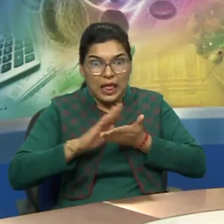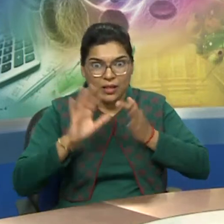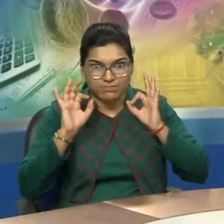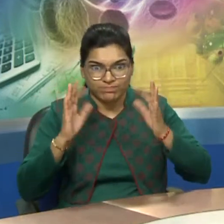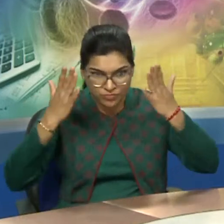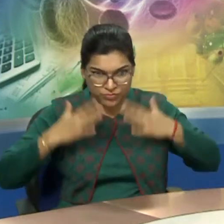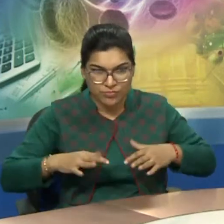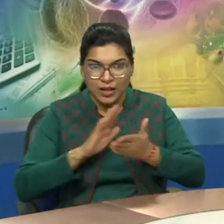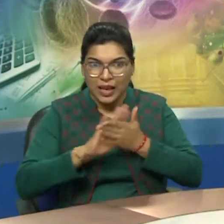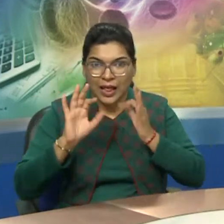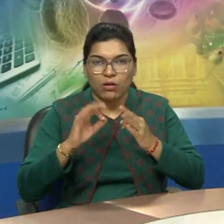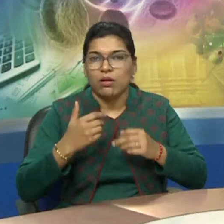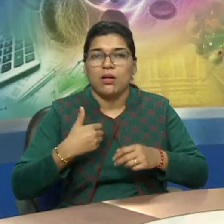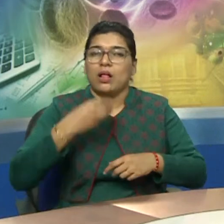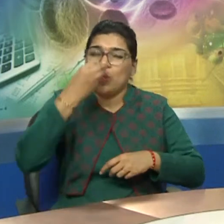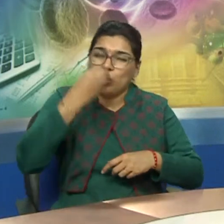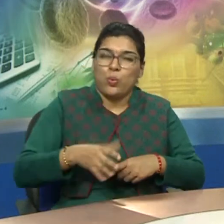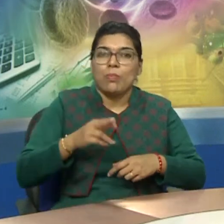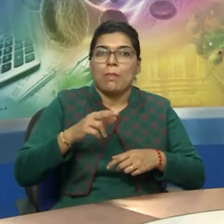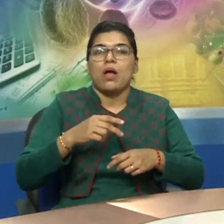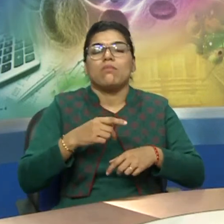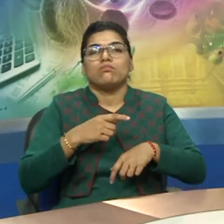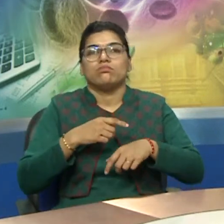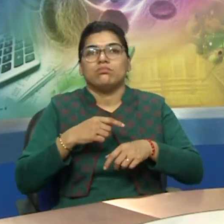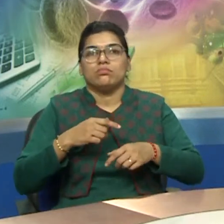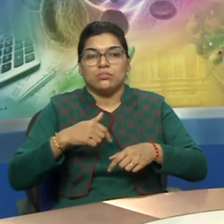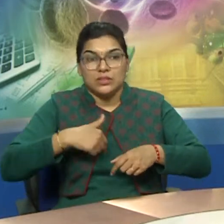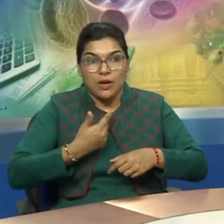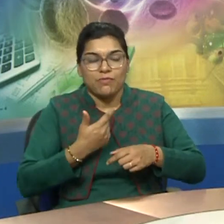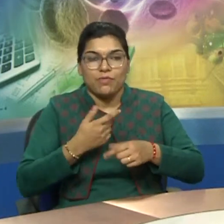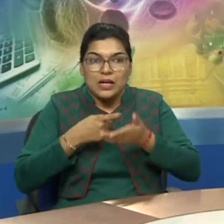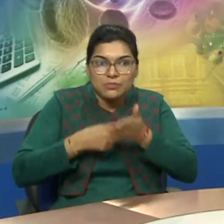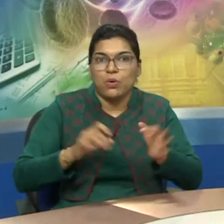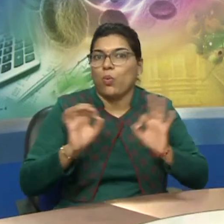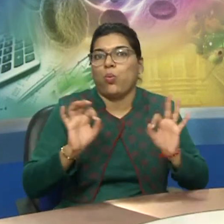So respecting self and respecting others, both are important.